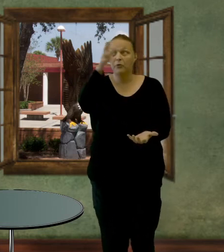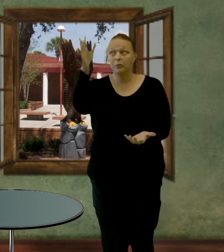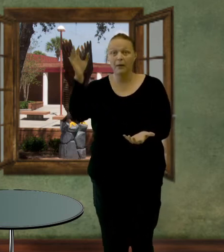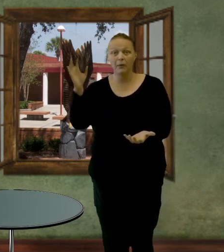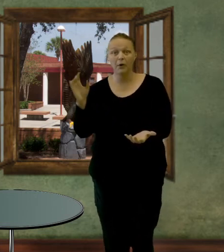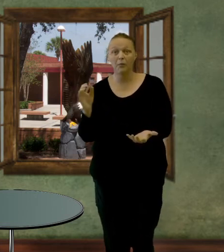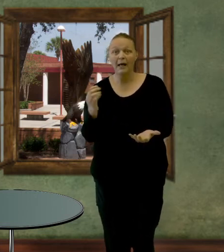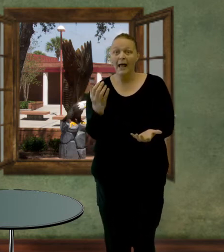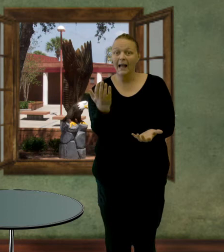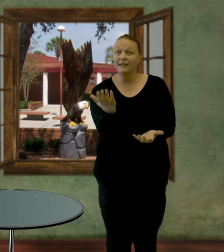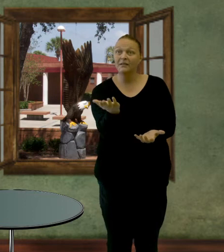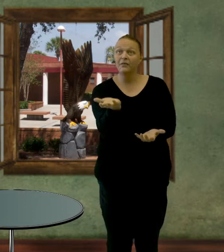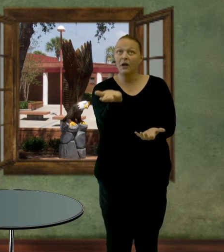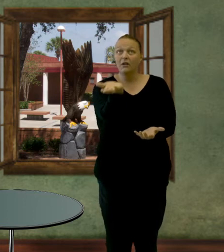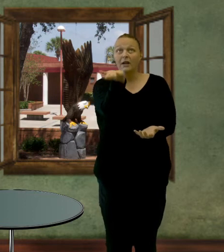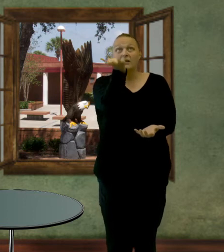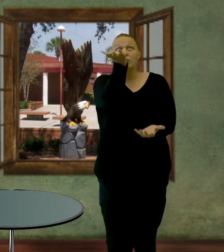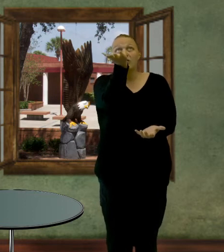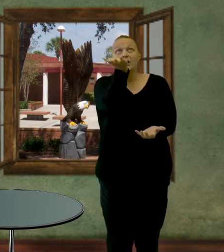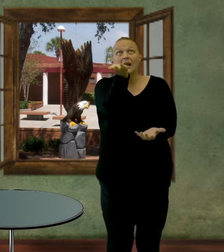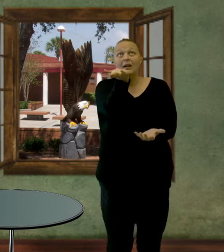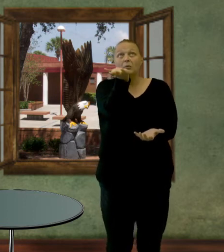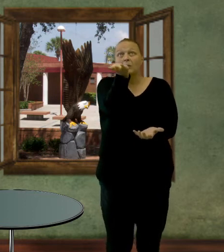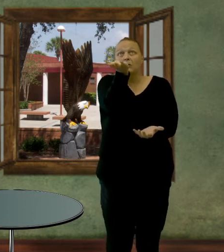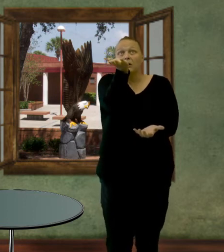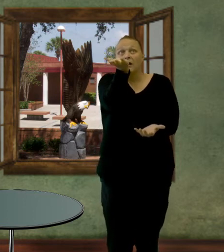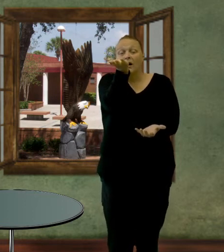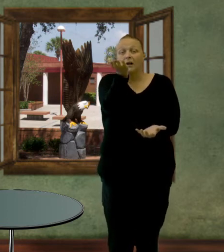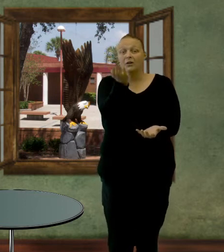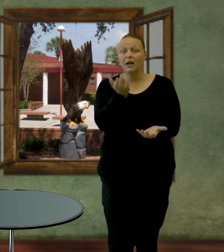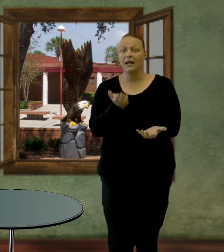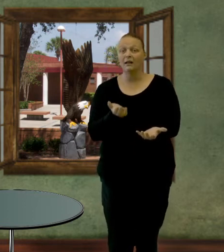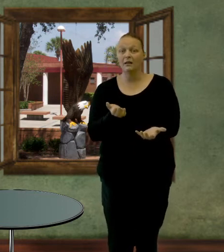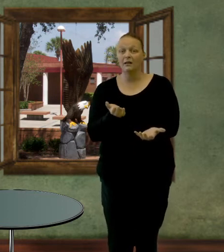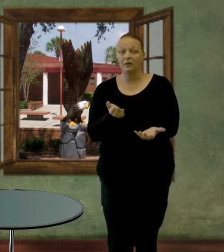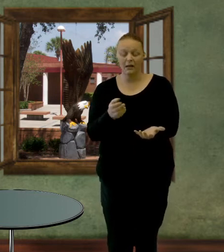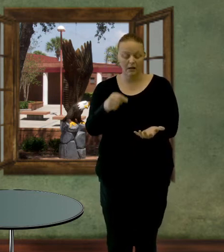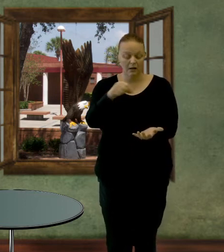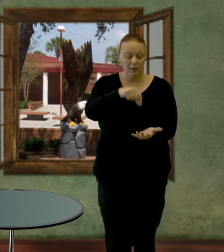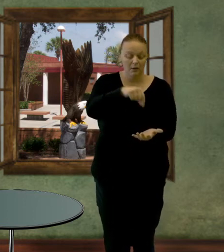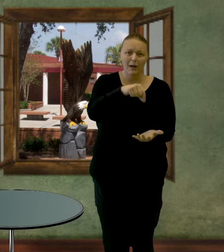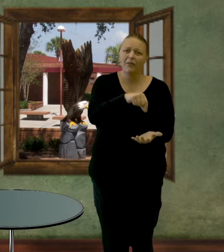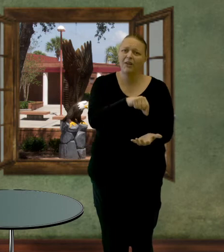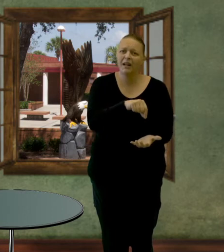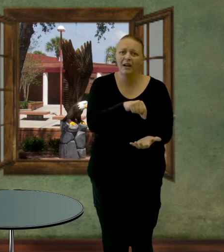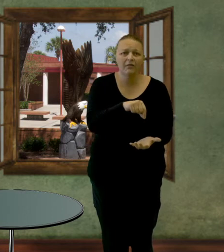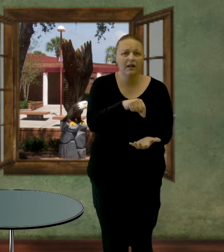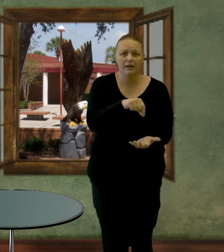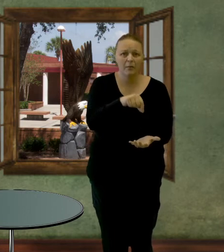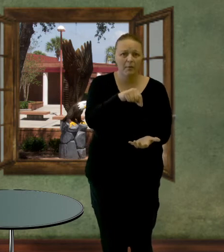around the room. And as it falls, I just want you to catch a bubble on your hand. Okay, here we go. Now be very careful not to pop your